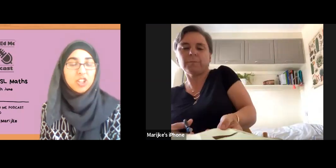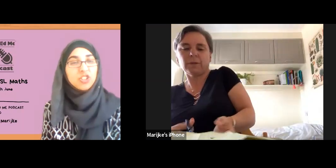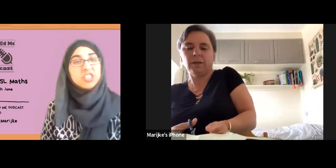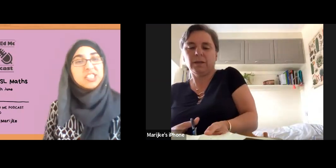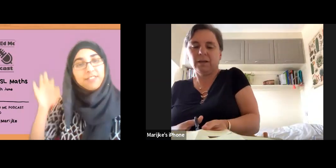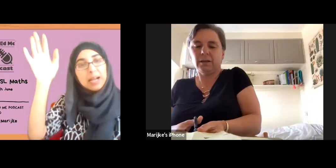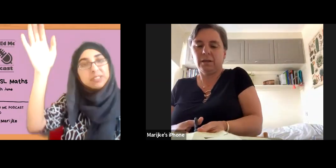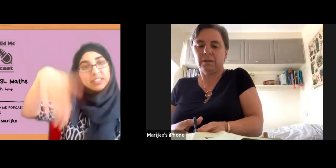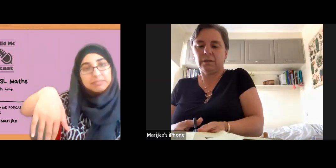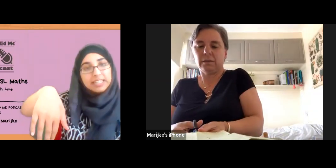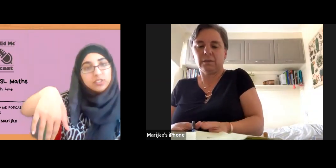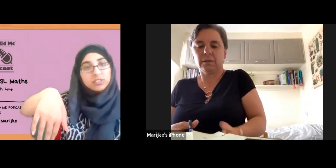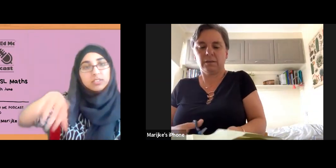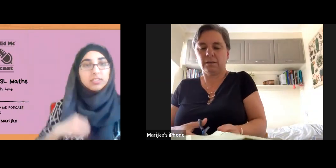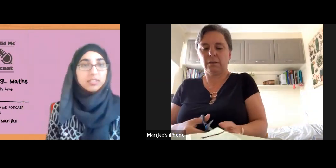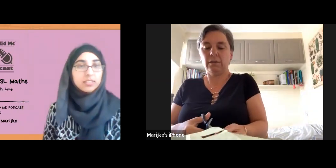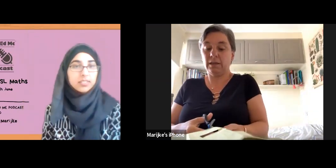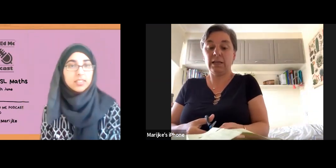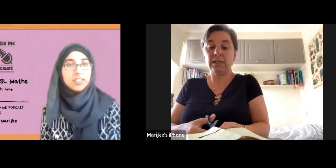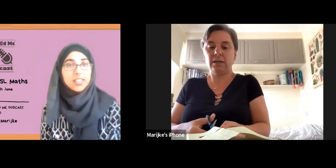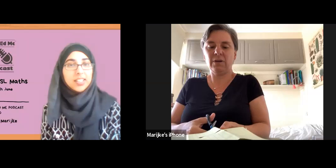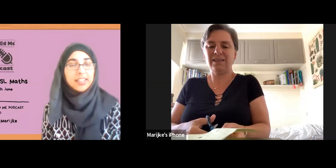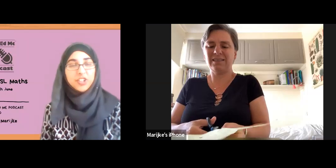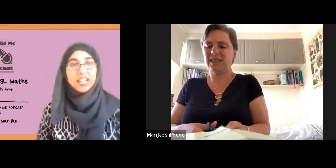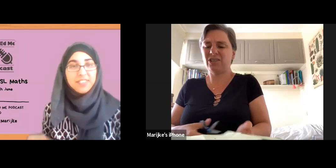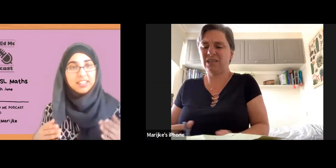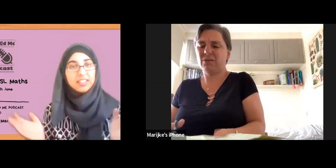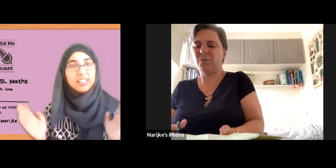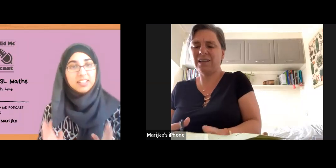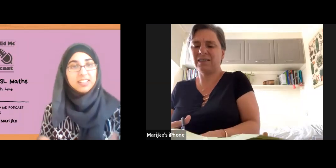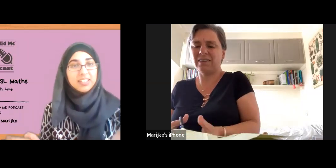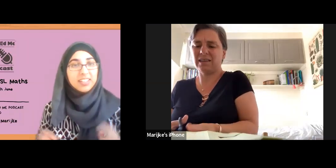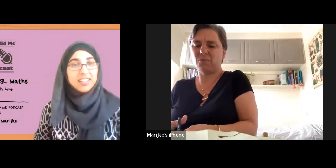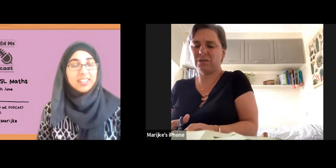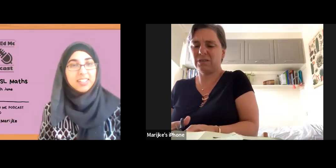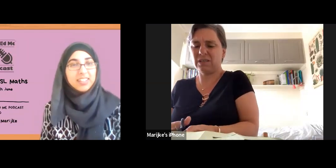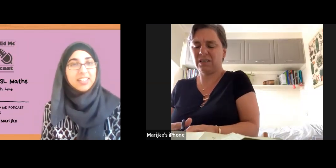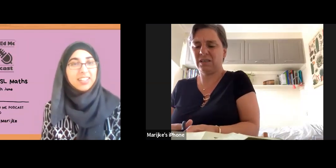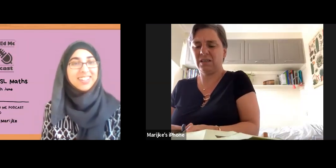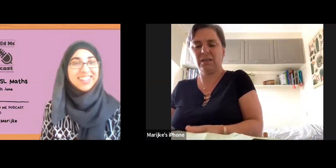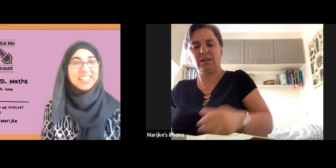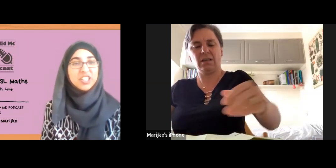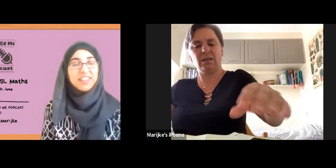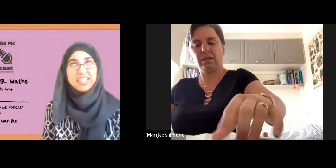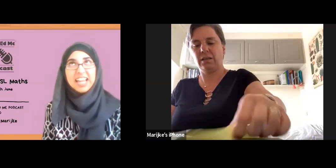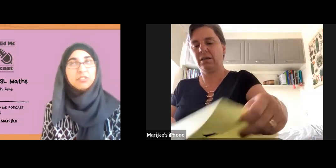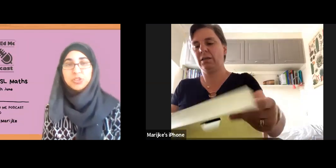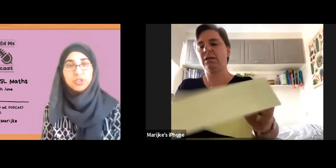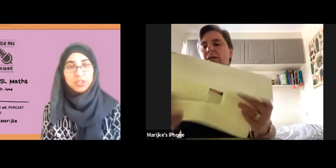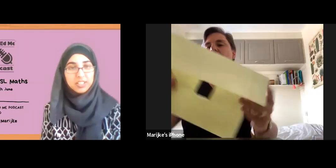could just have flaps that come down. Exactly. Why did I say engineering? Why did I think that was a good idea? And then you can have like an outdoor kind